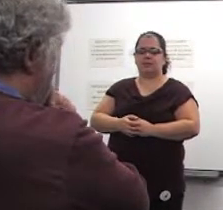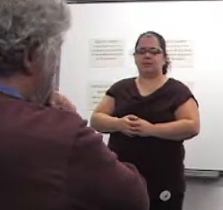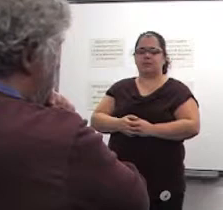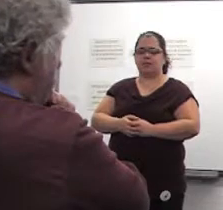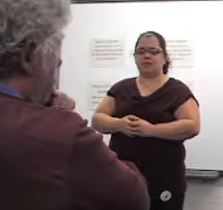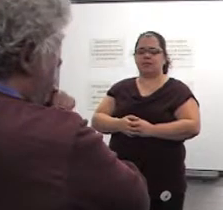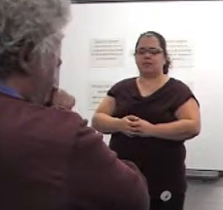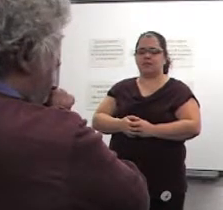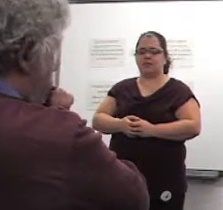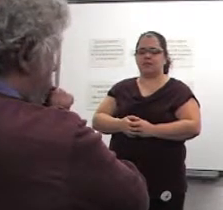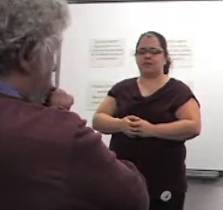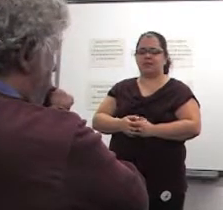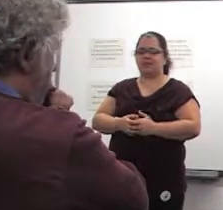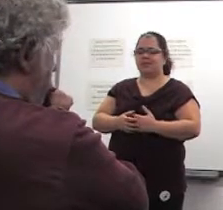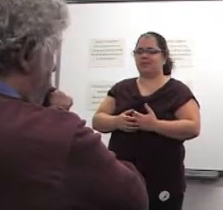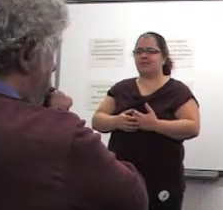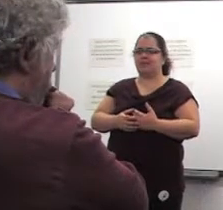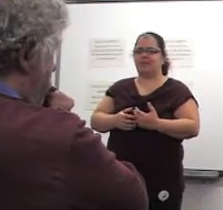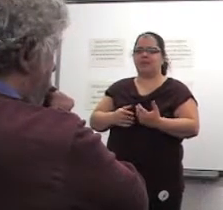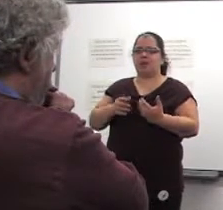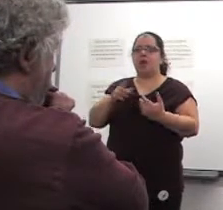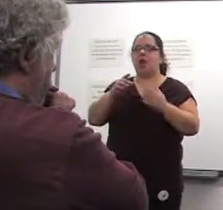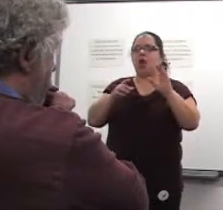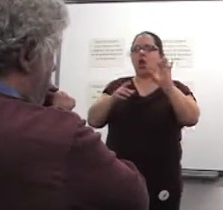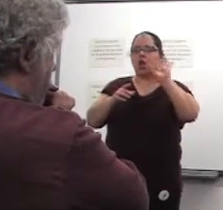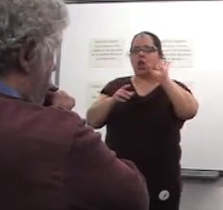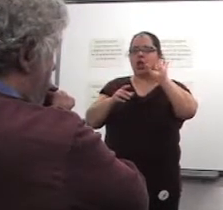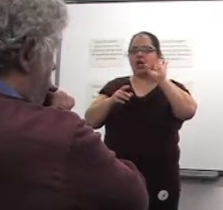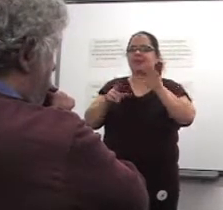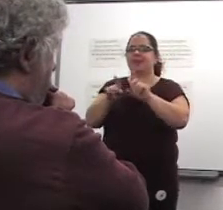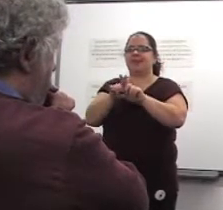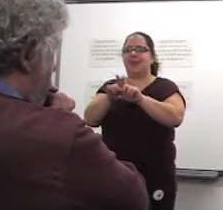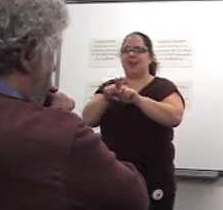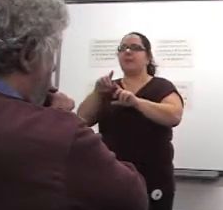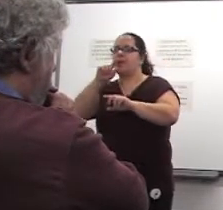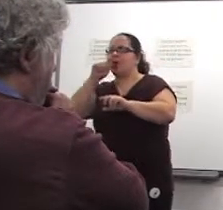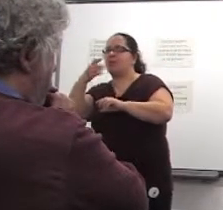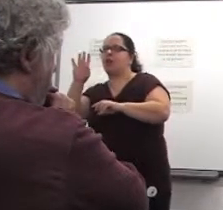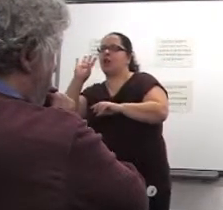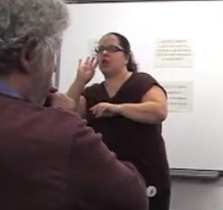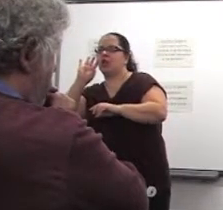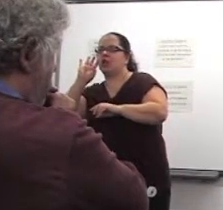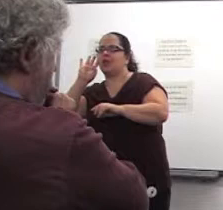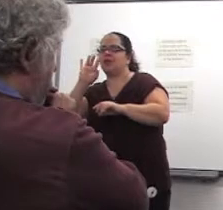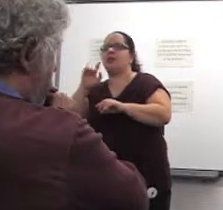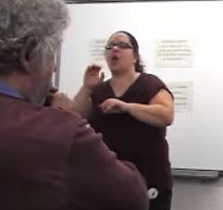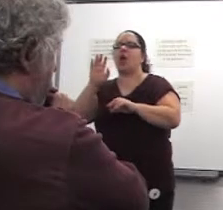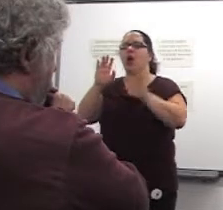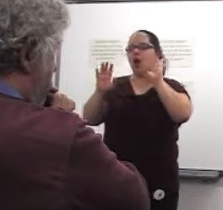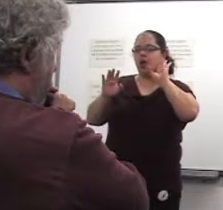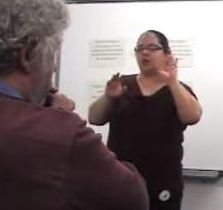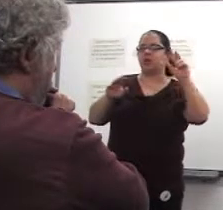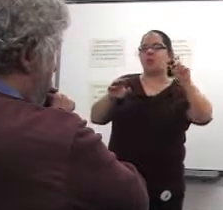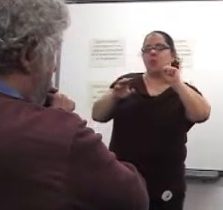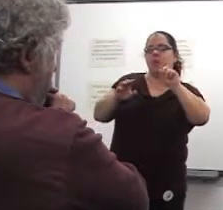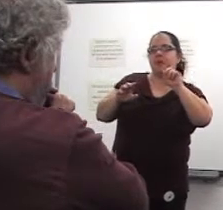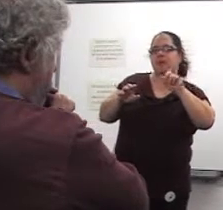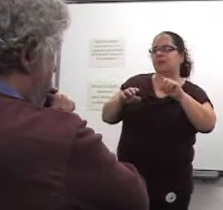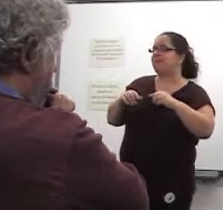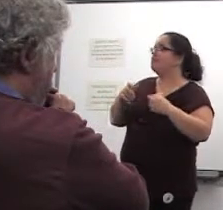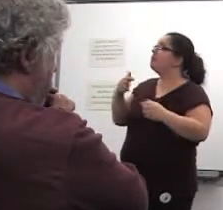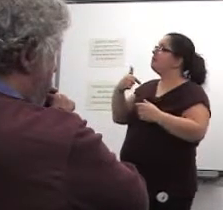not blot them out. I'm the woman you killed.